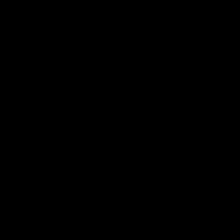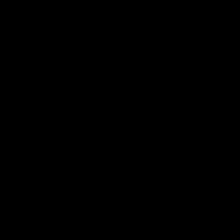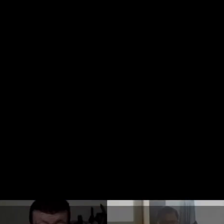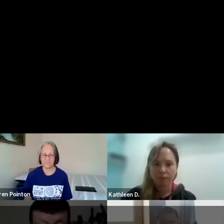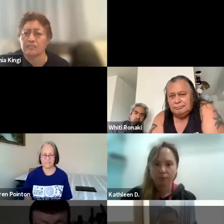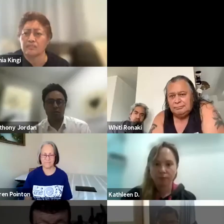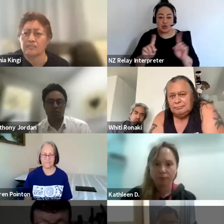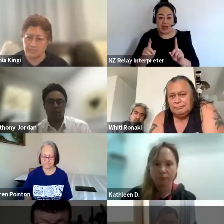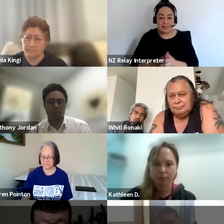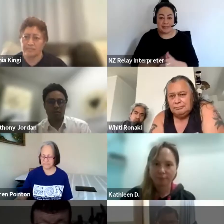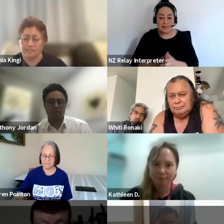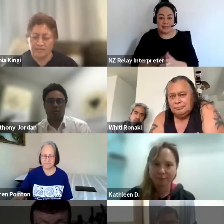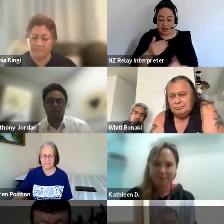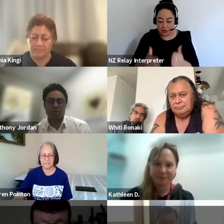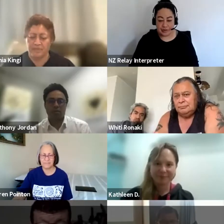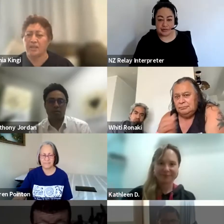Kia ora.